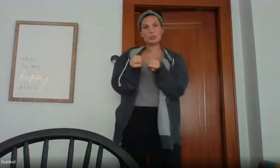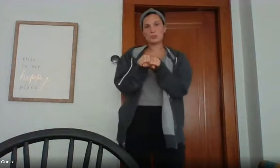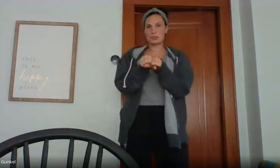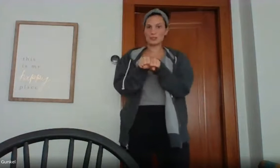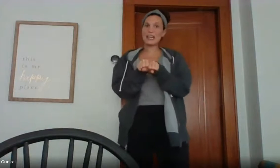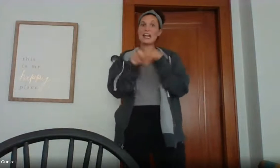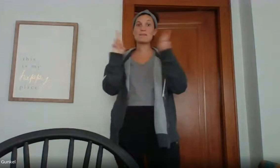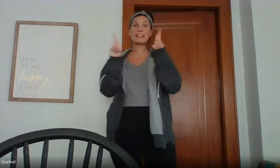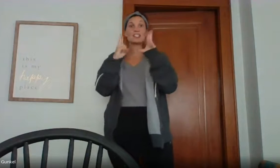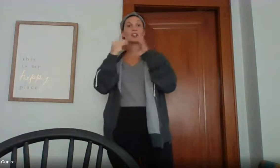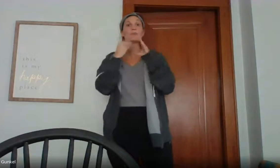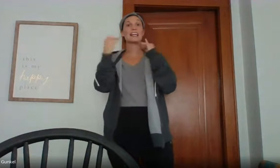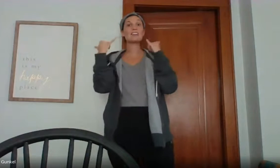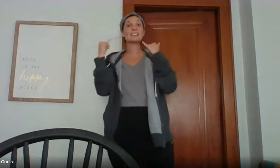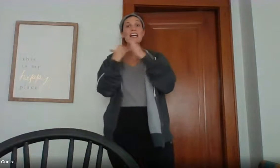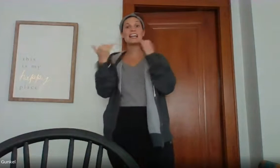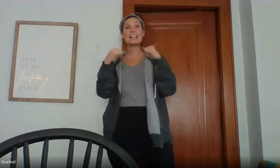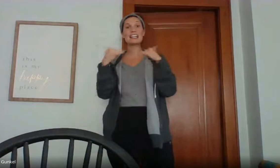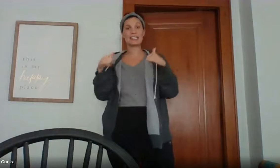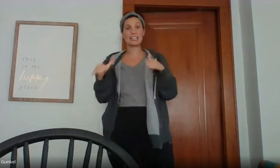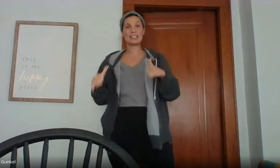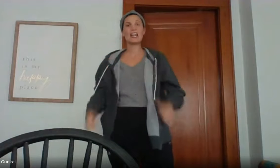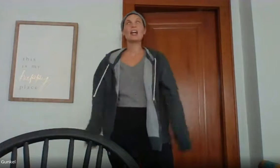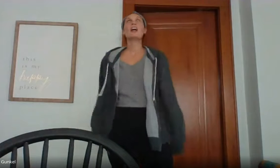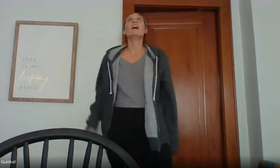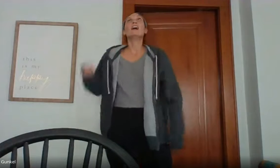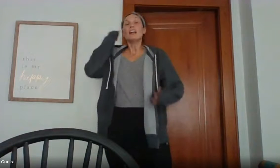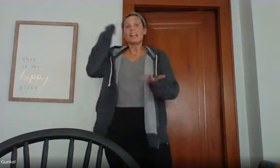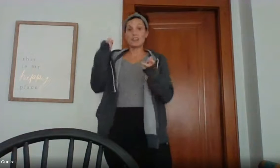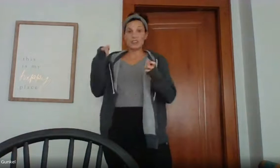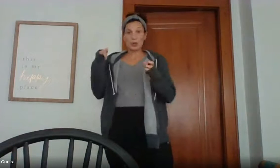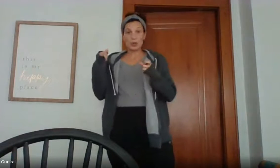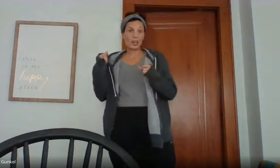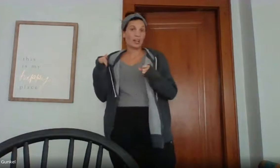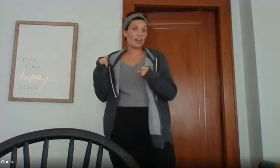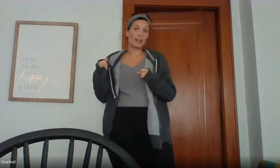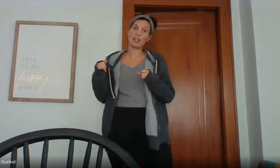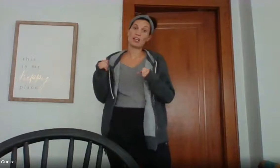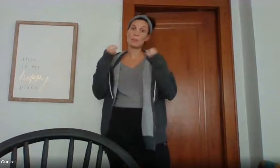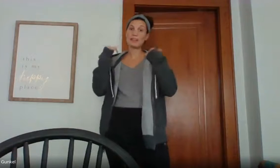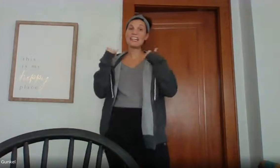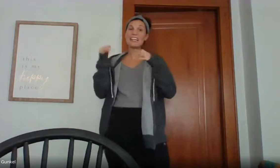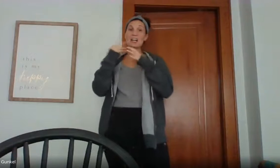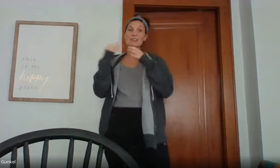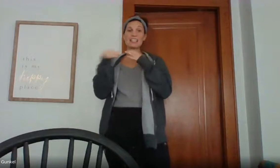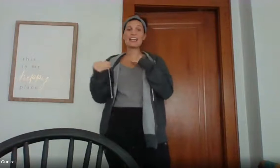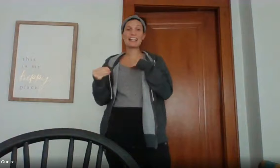Two shoes. Okay, I'm ready to go play outside. If you're playing outside and